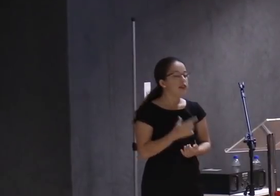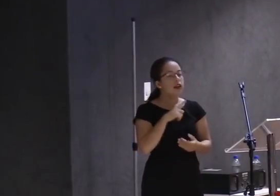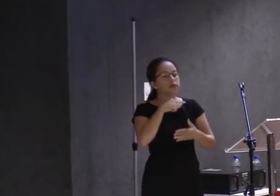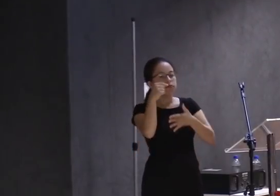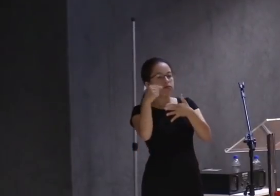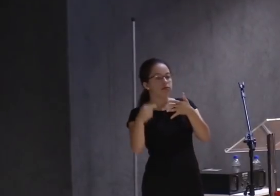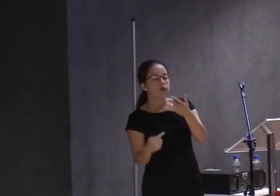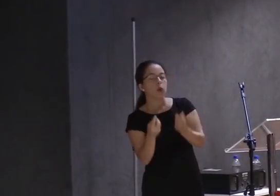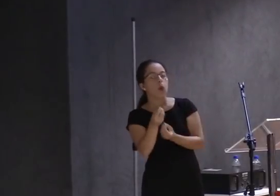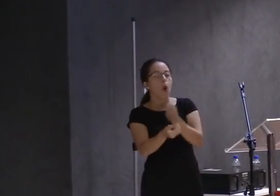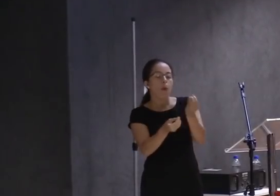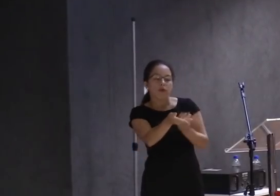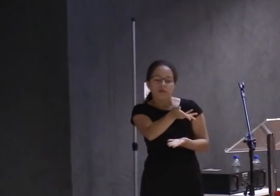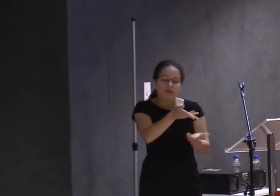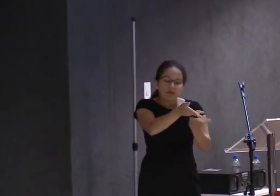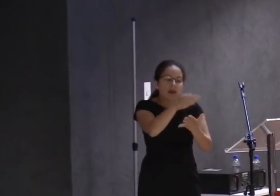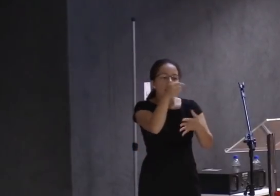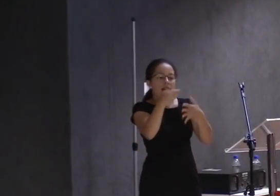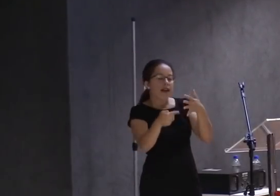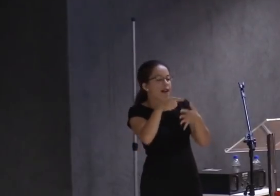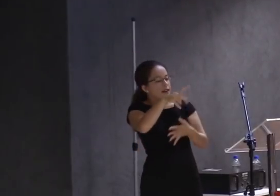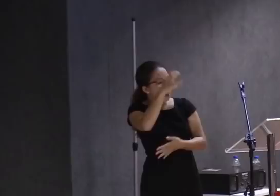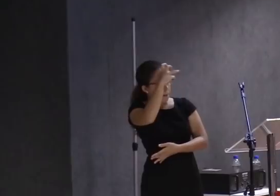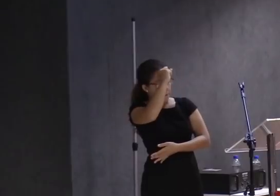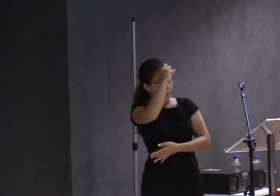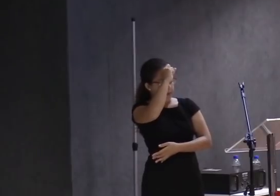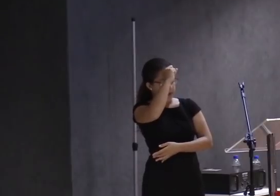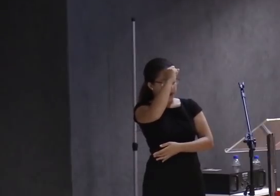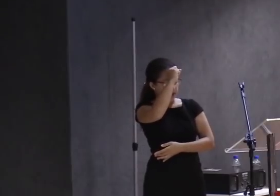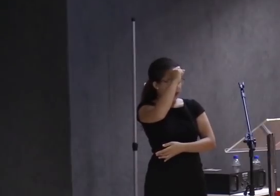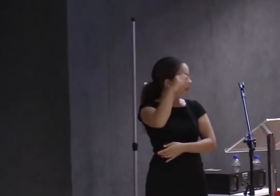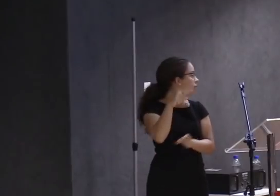and of course, young students are very